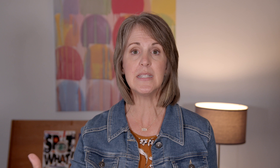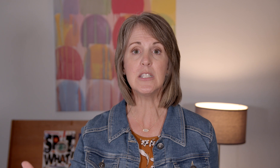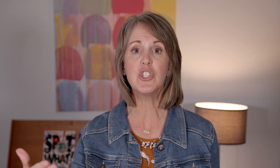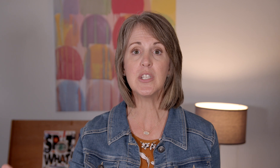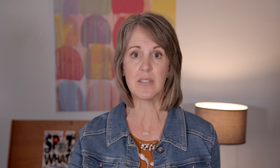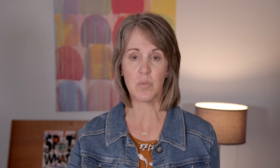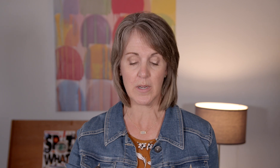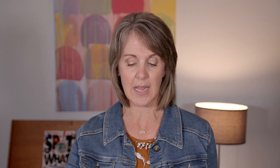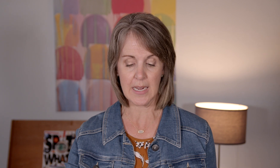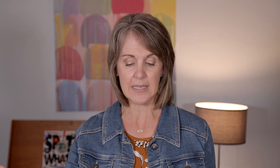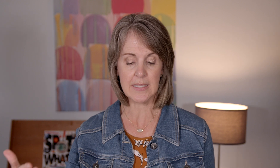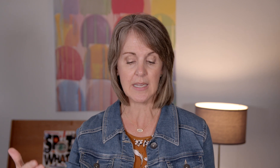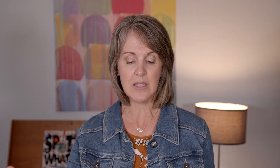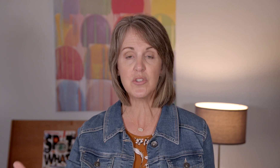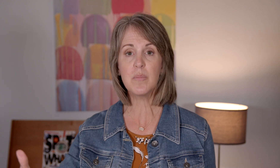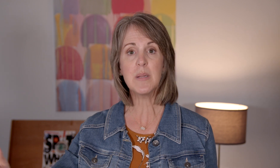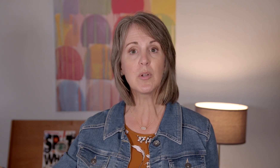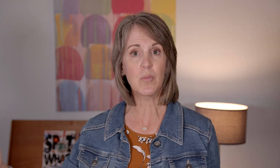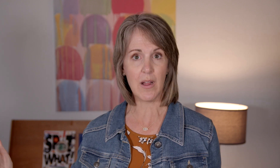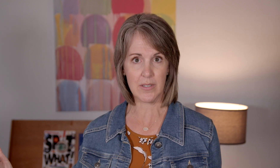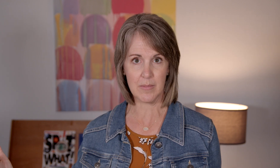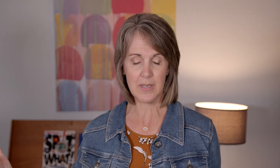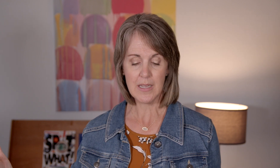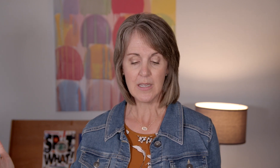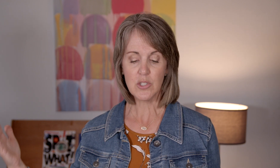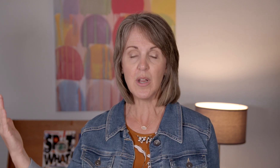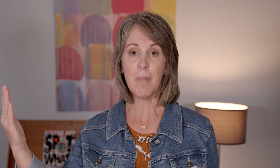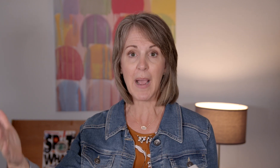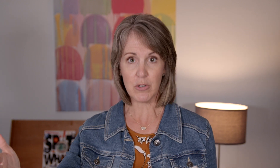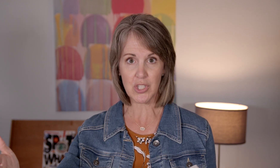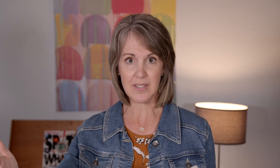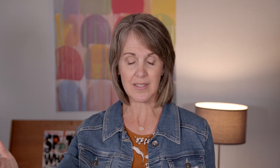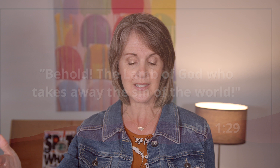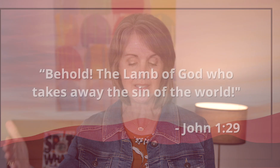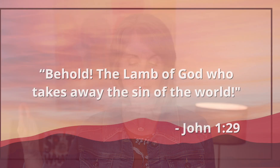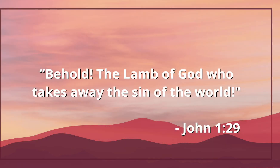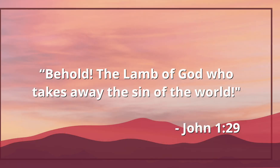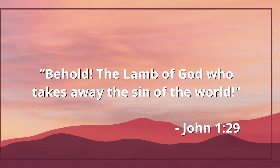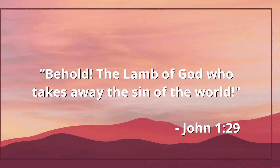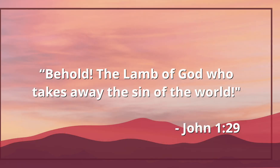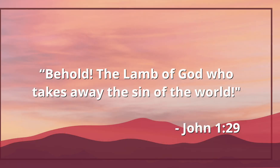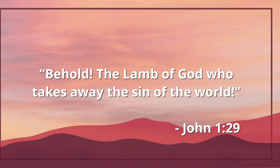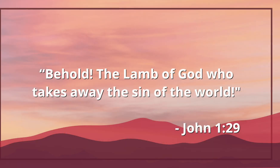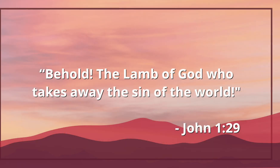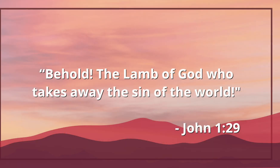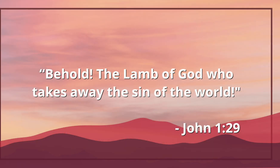sees Jesus one day, and he says to the people around him about Jesus, he says, "Behold, the Lamb